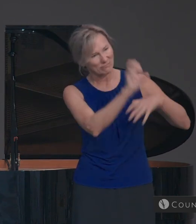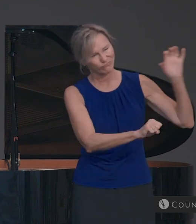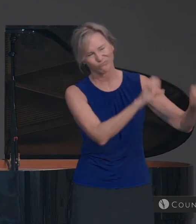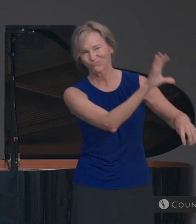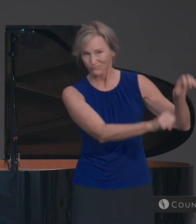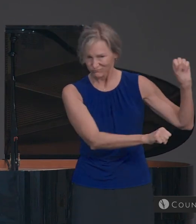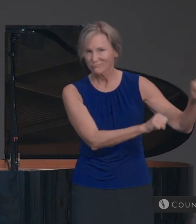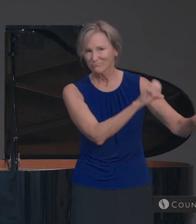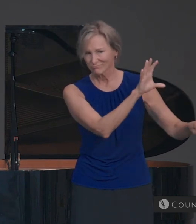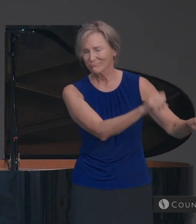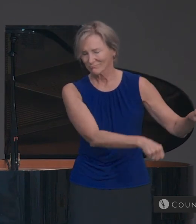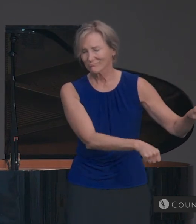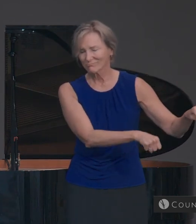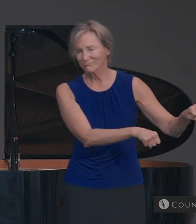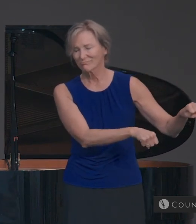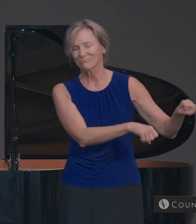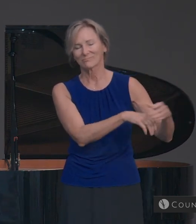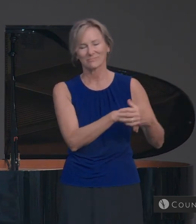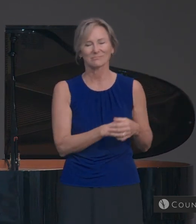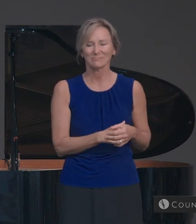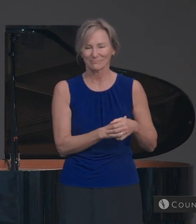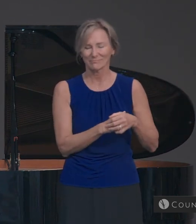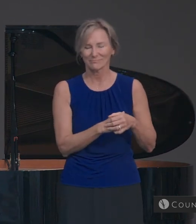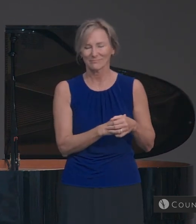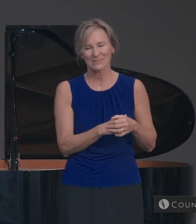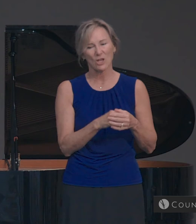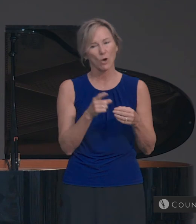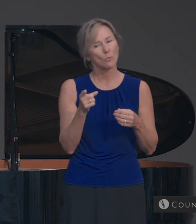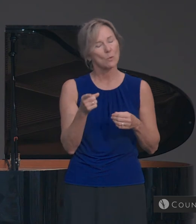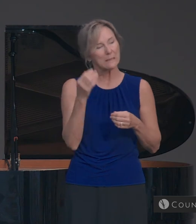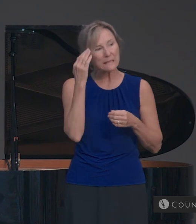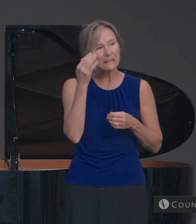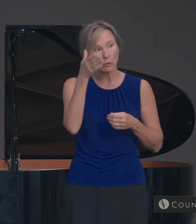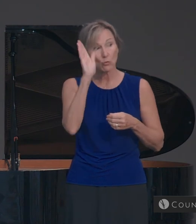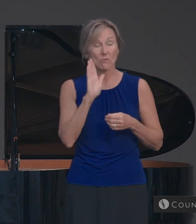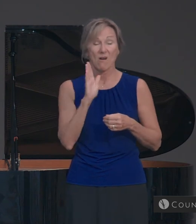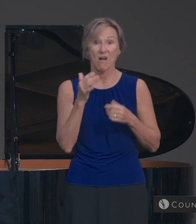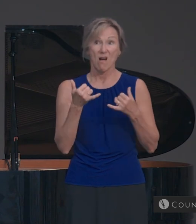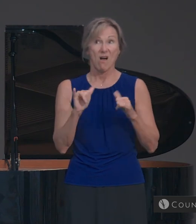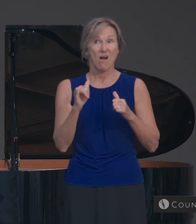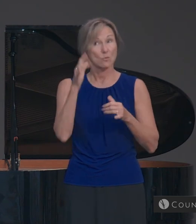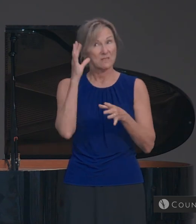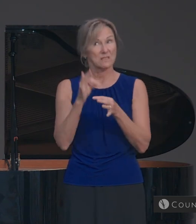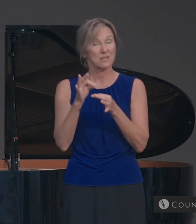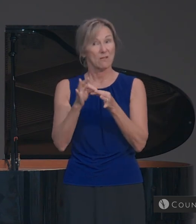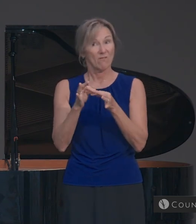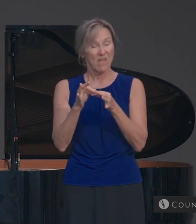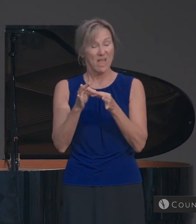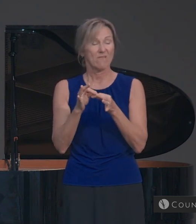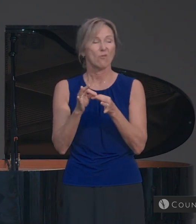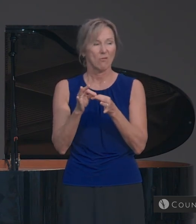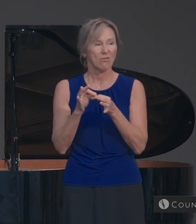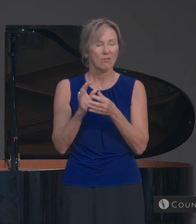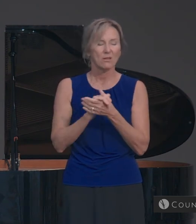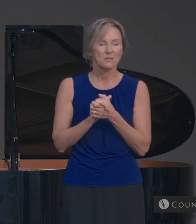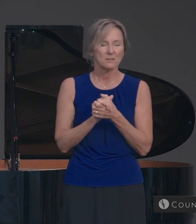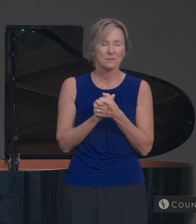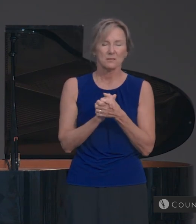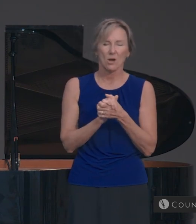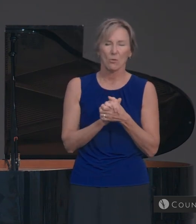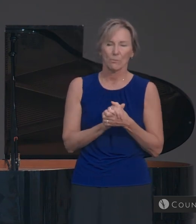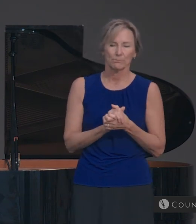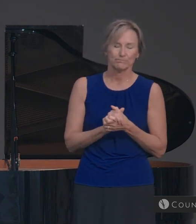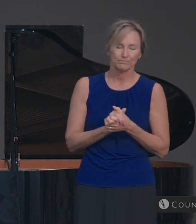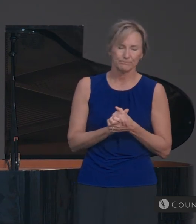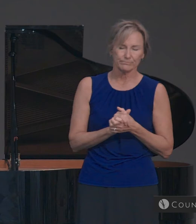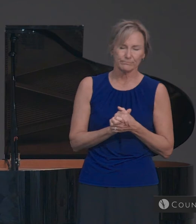there was this reminder that God still is faithful to keep his word, and Lachish falls to Sennacherib, the king of